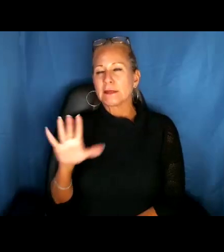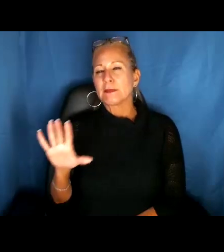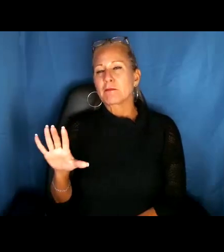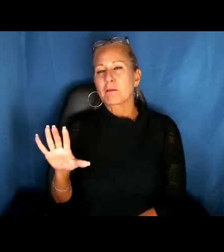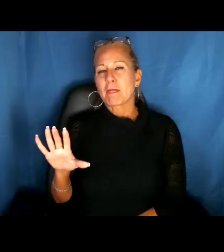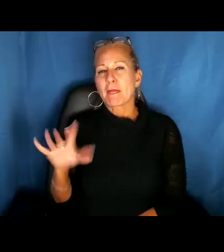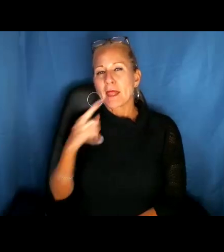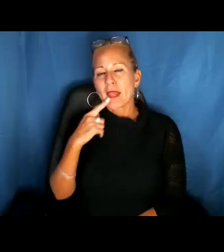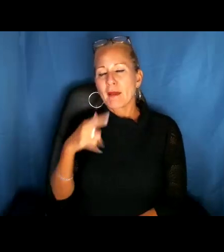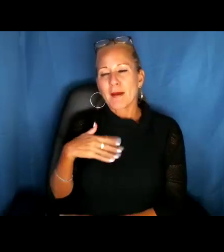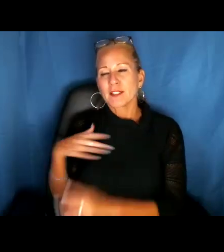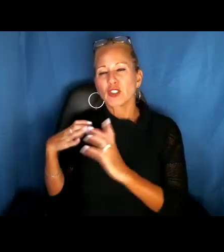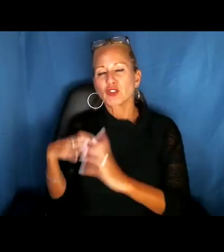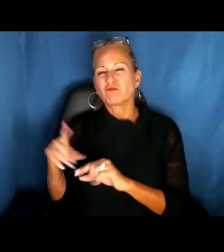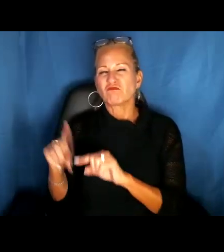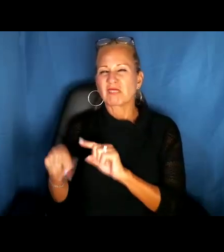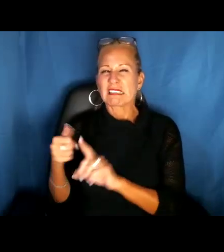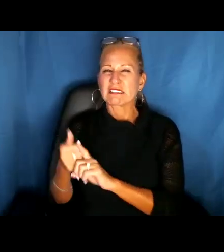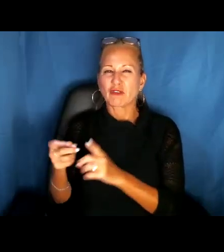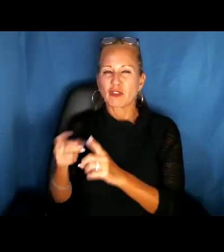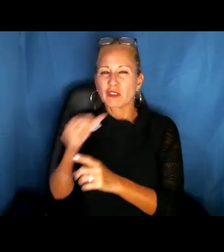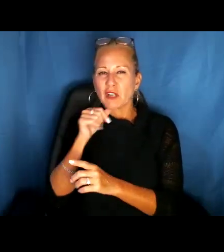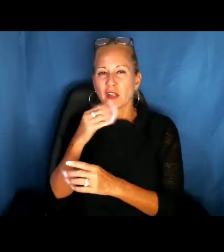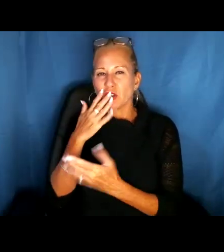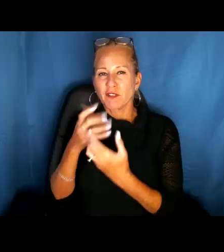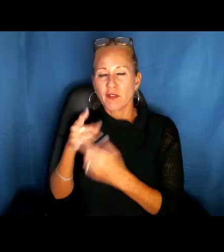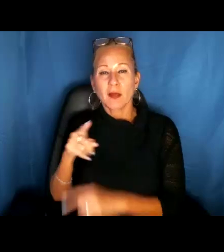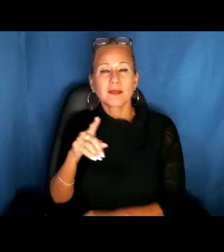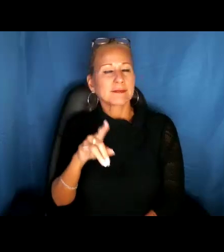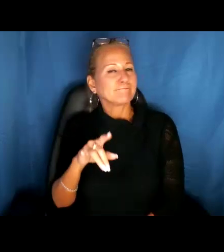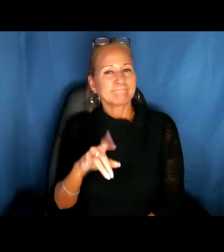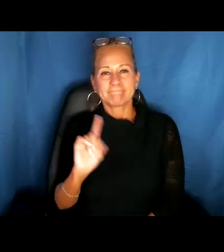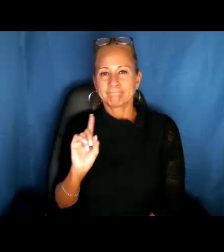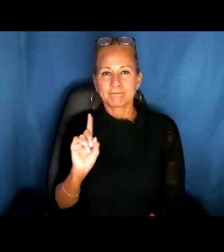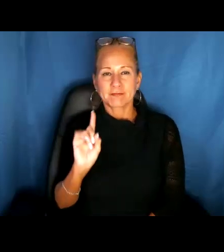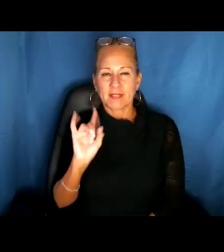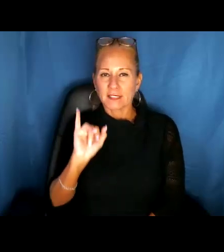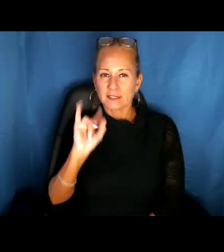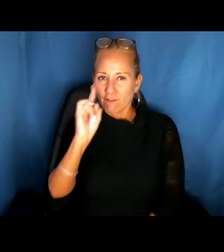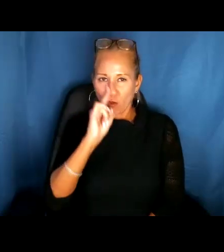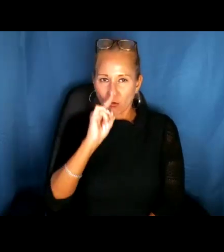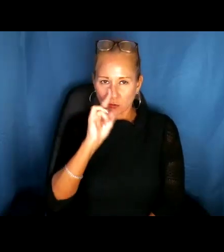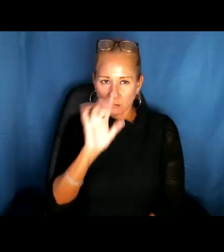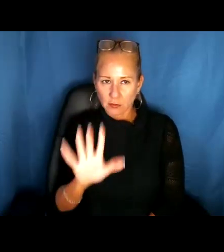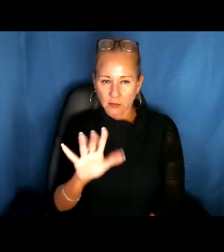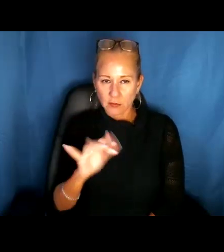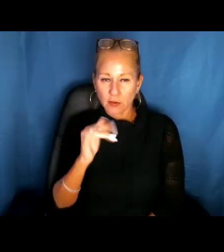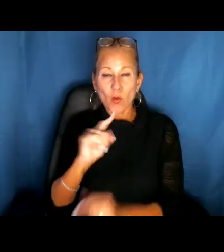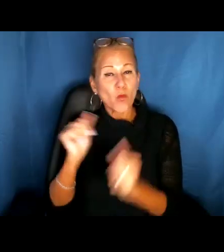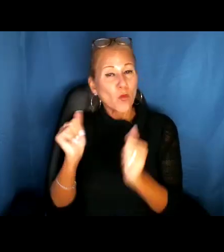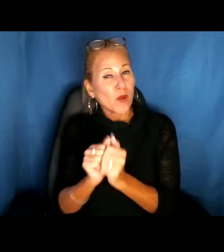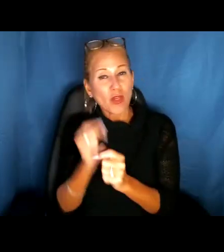my consumer cannot self-direct, and this is completely false. With the right